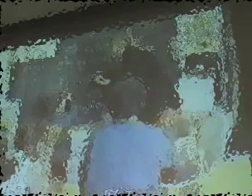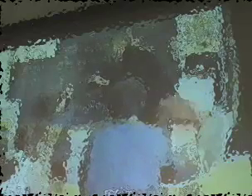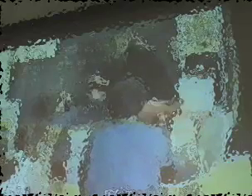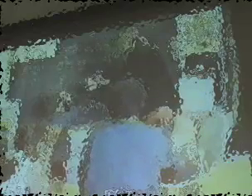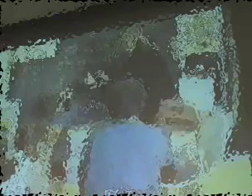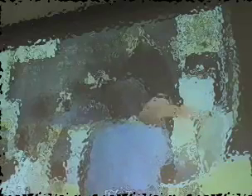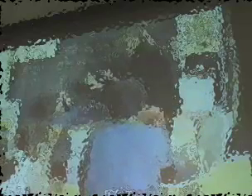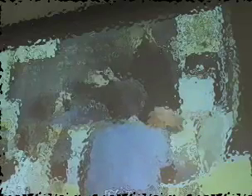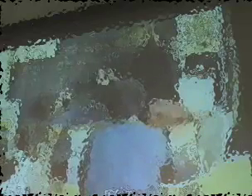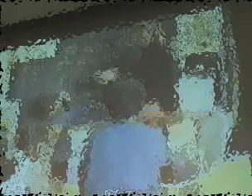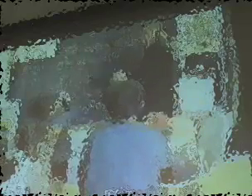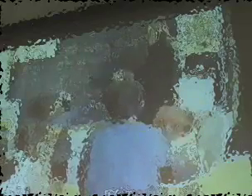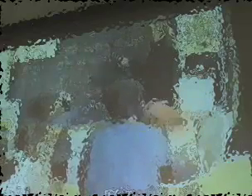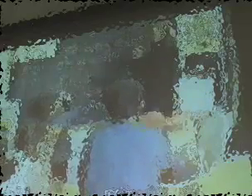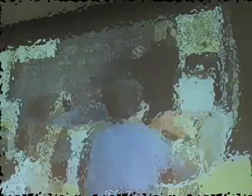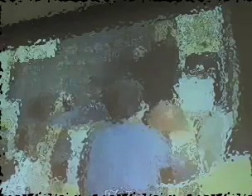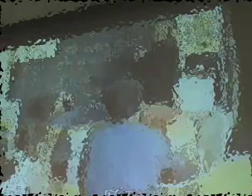Says I now.